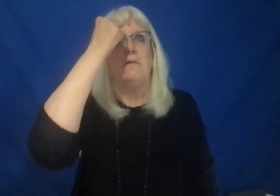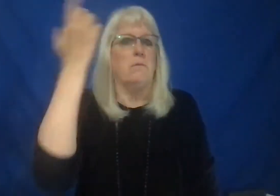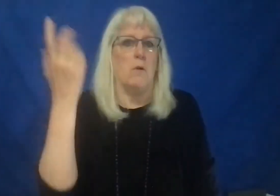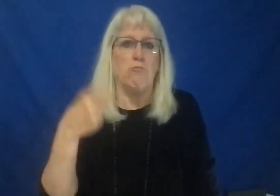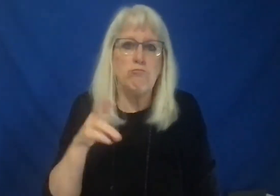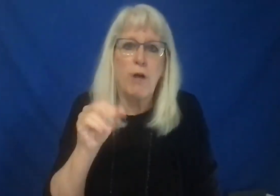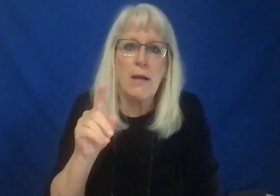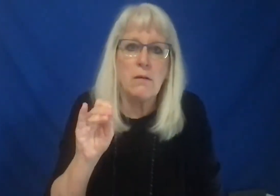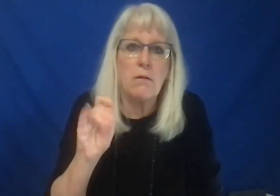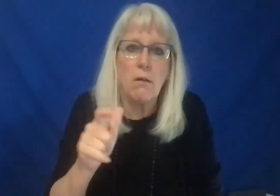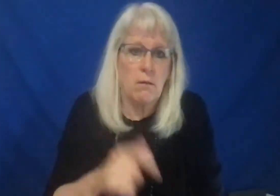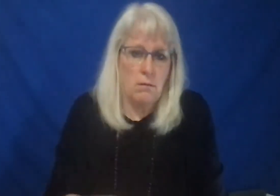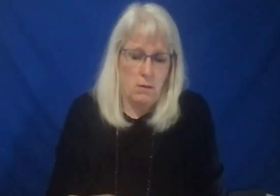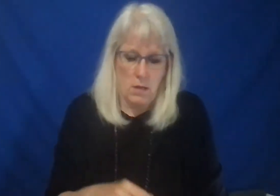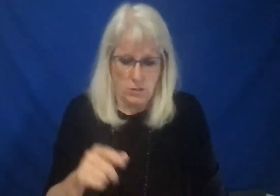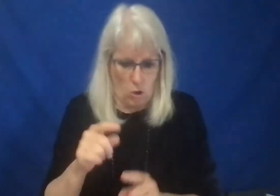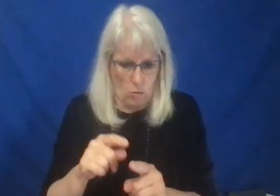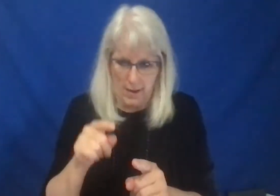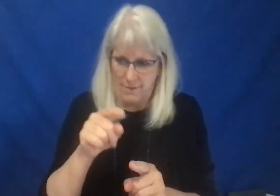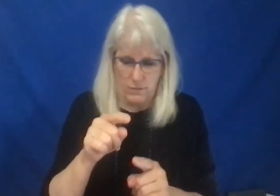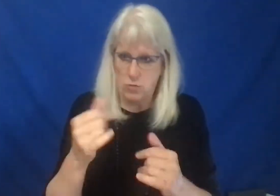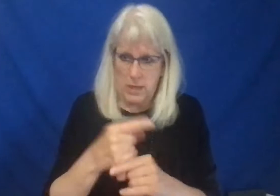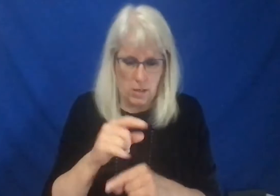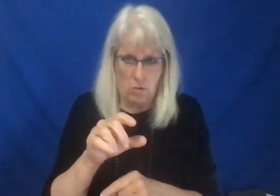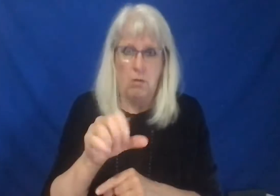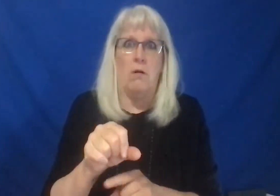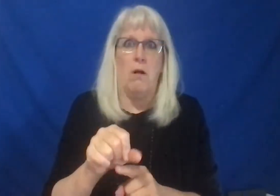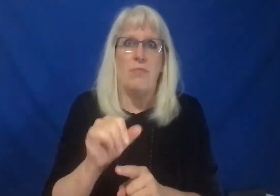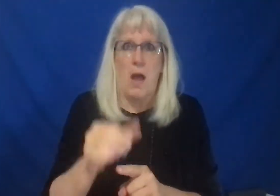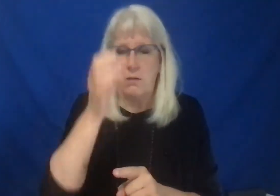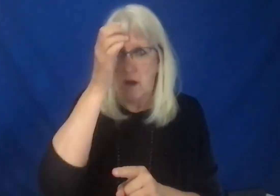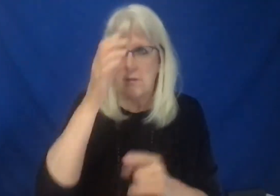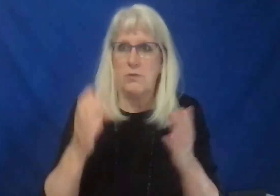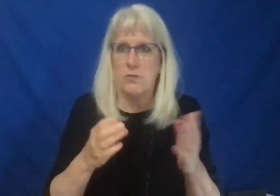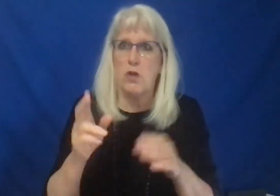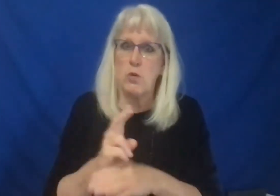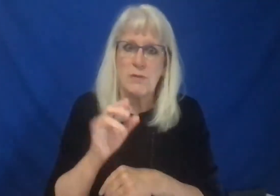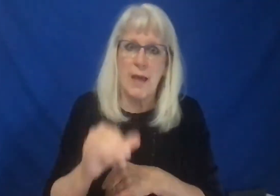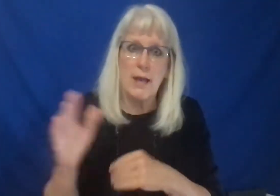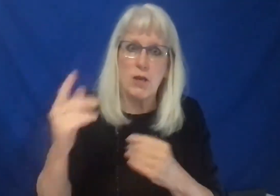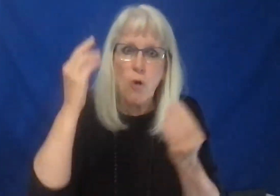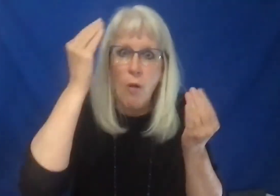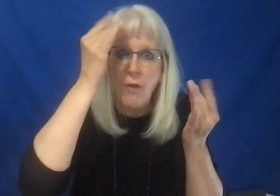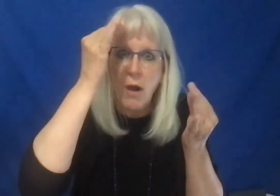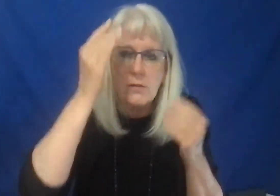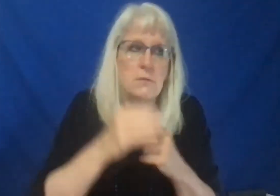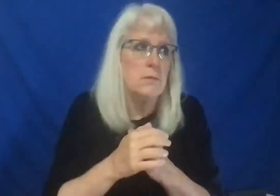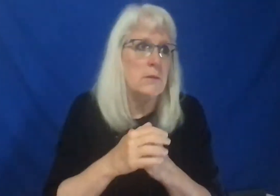a hold of one of these concepts of service and literally use them in your thought process, in a relationship,